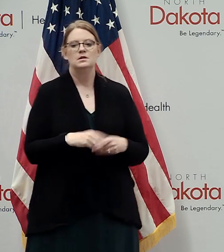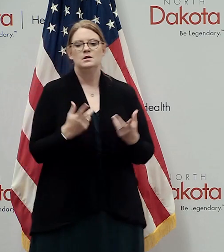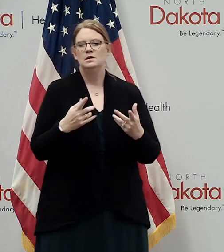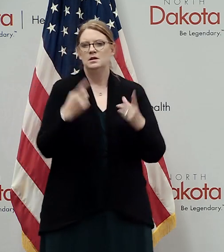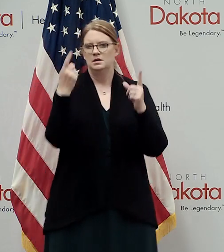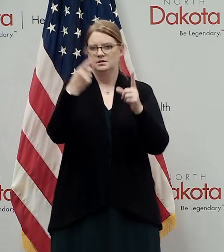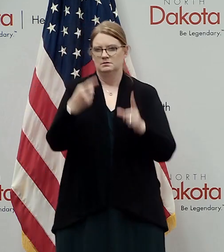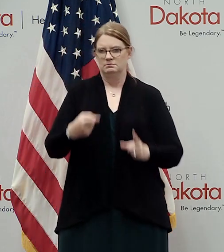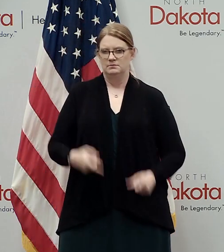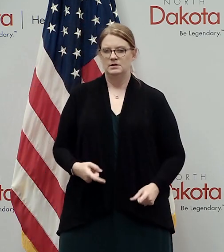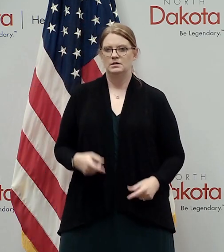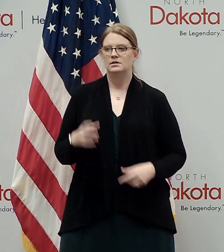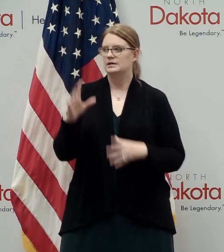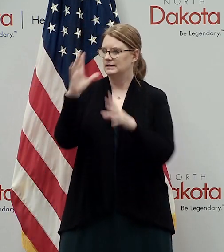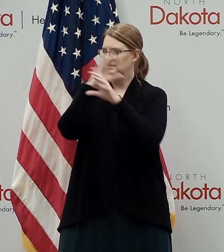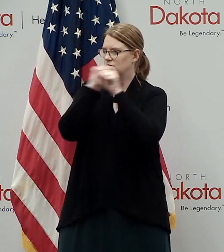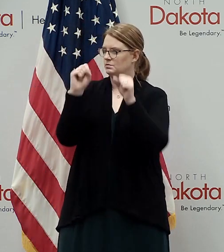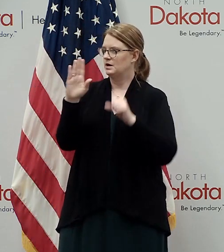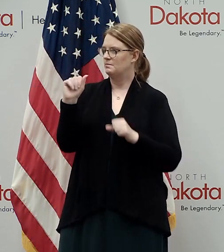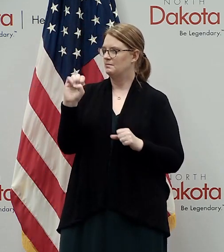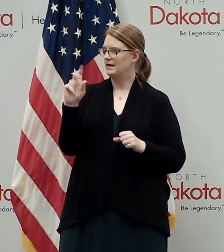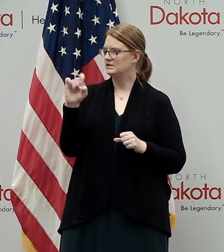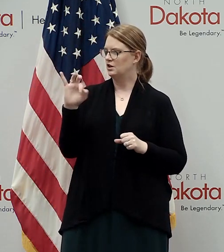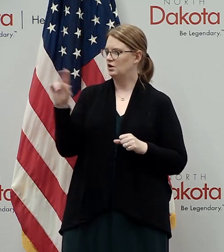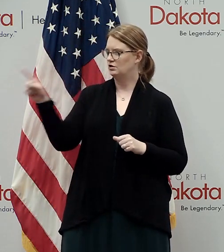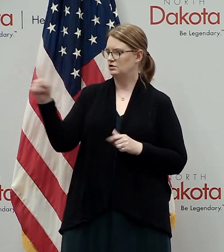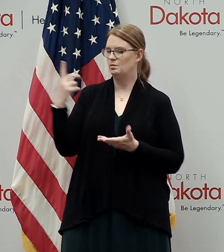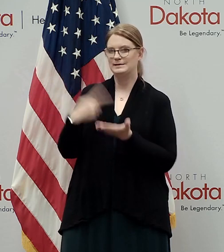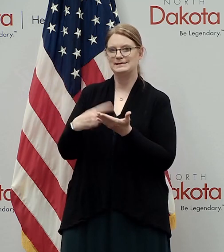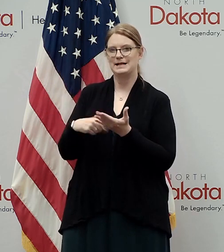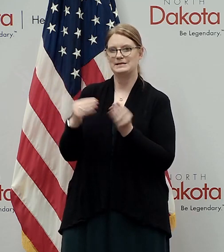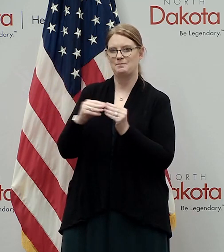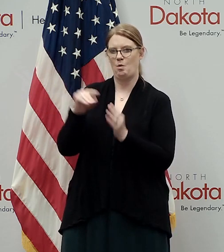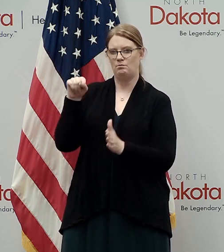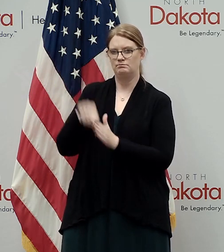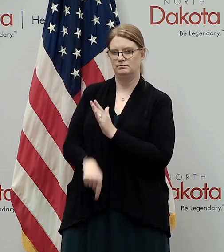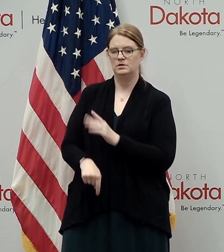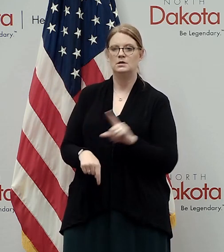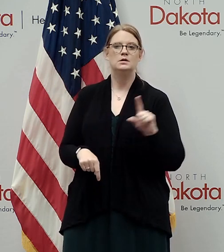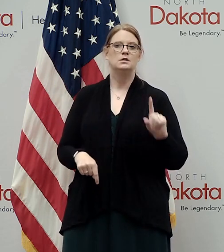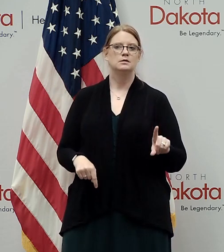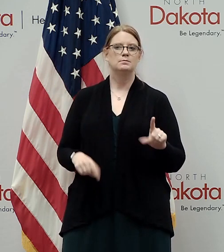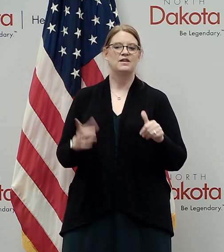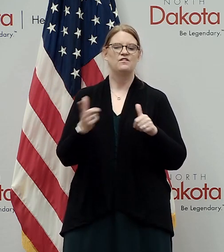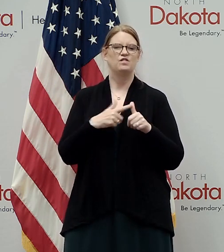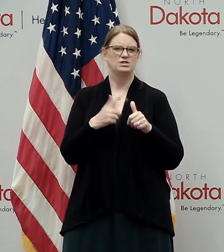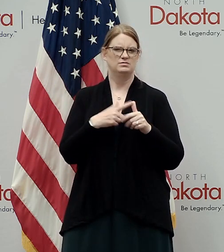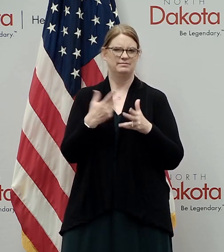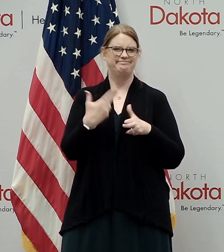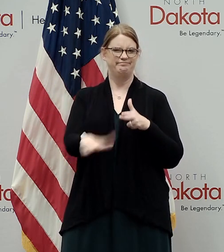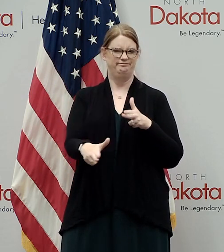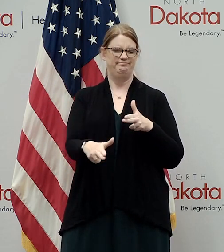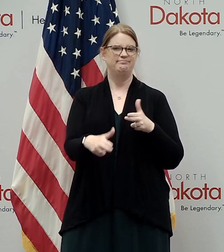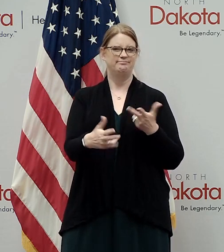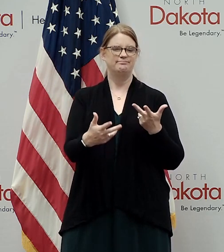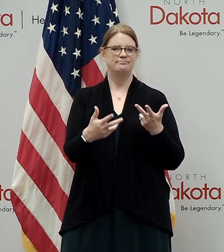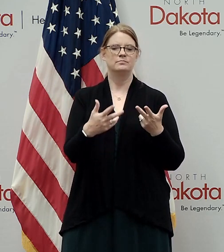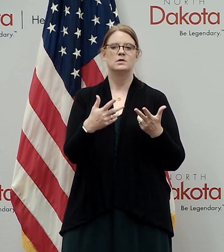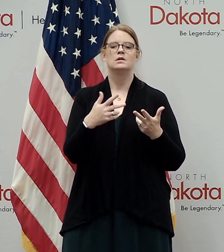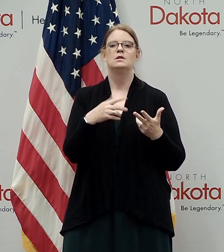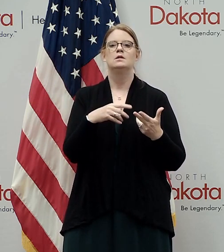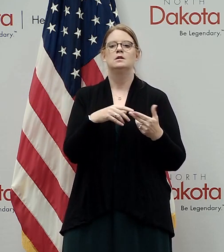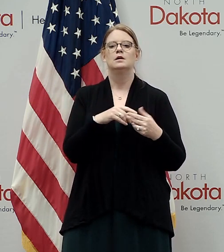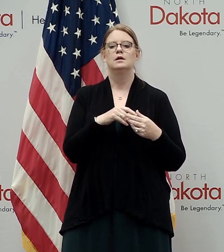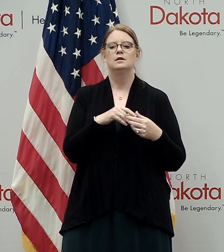main points. Superintendent Baesler is here. She's going to go a little deeper on some of this, but I want to first touch on some of the guiding